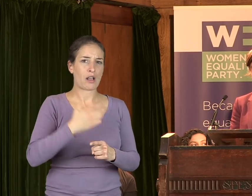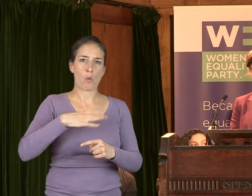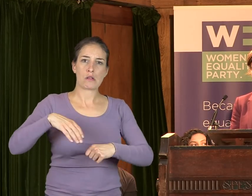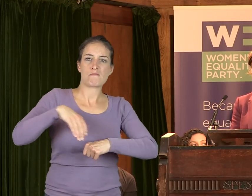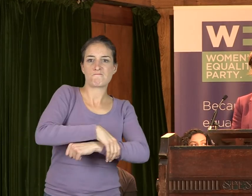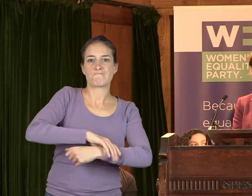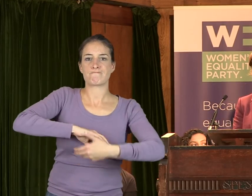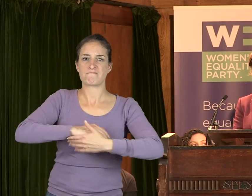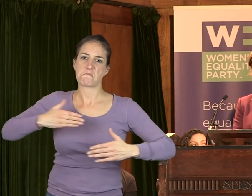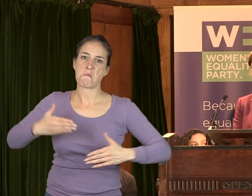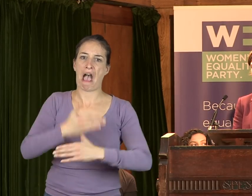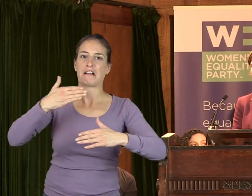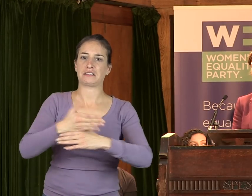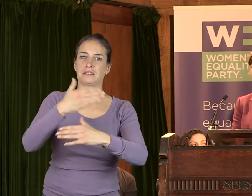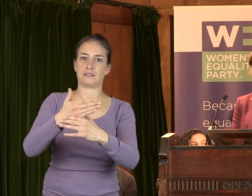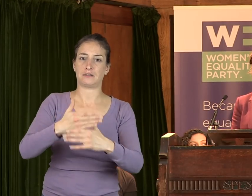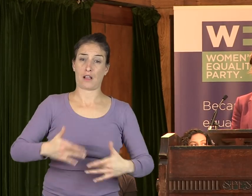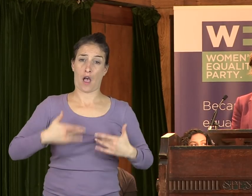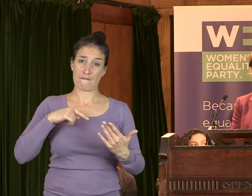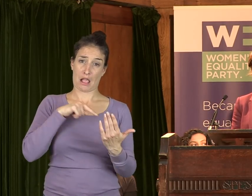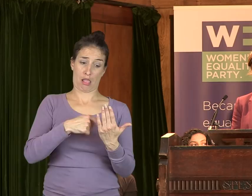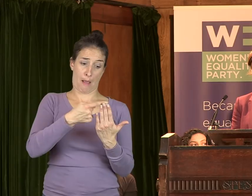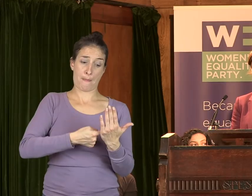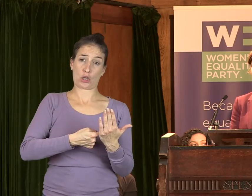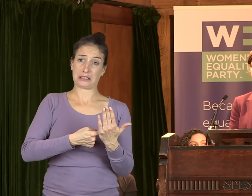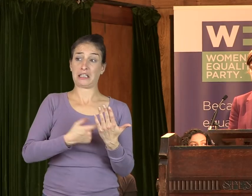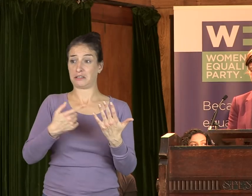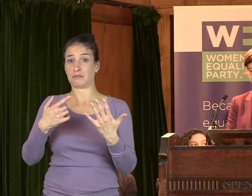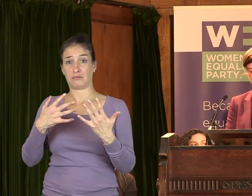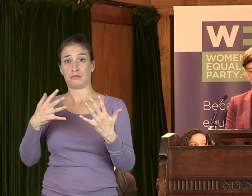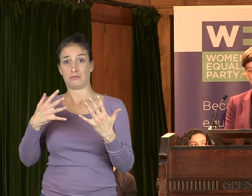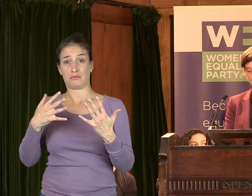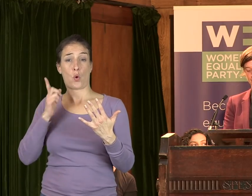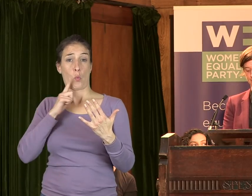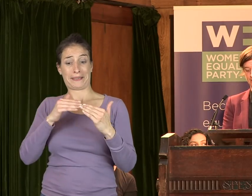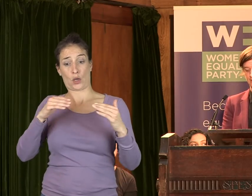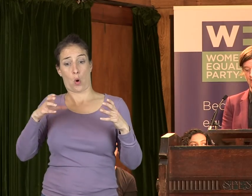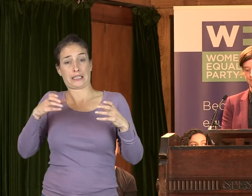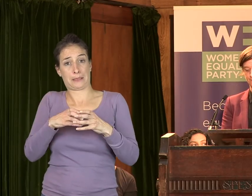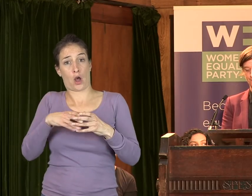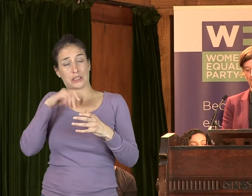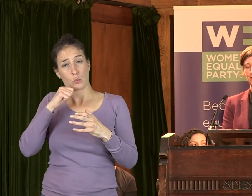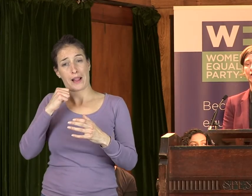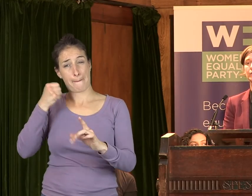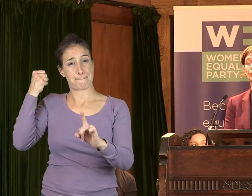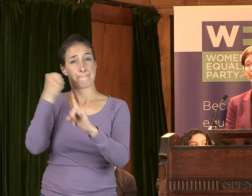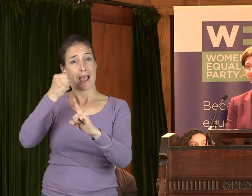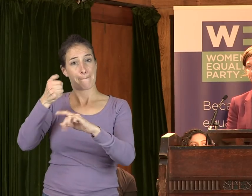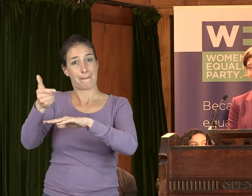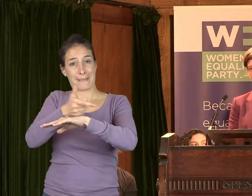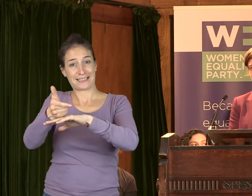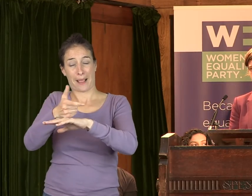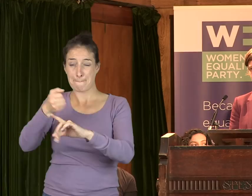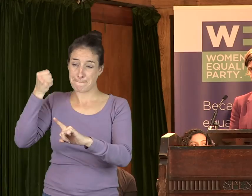itself will make real changes to our media and to our country and our culture in the months and years ahead. I can't